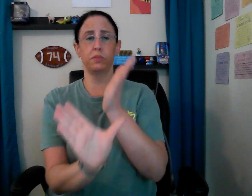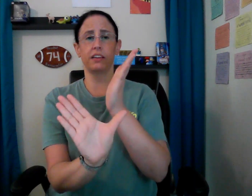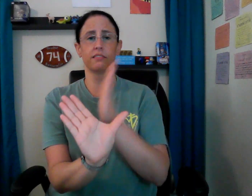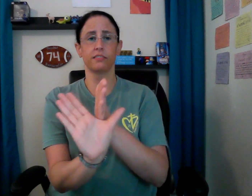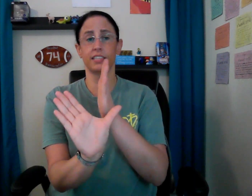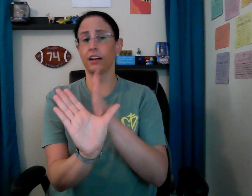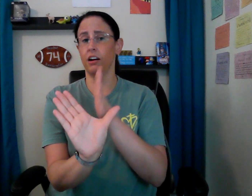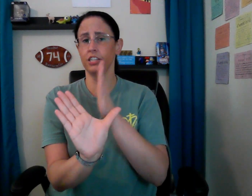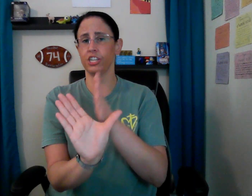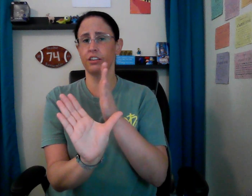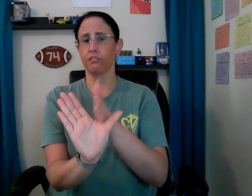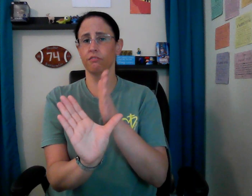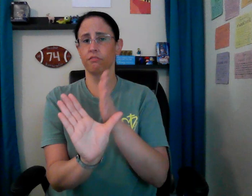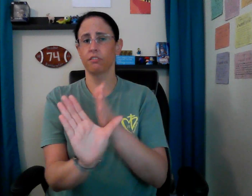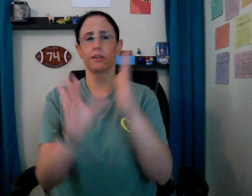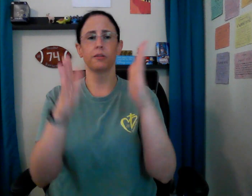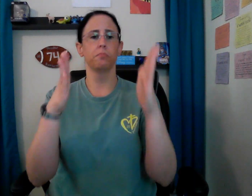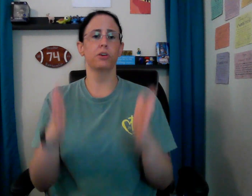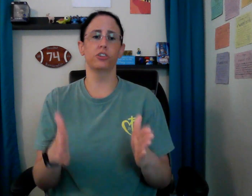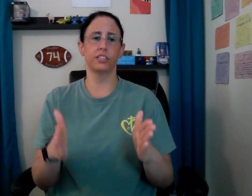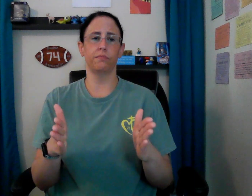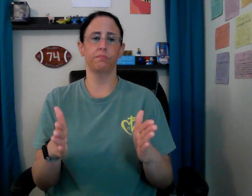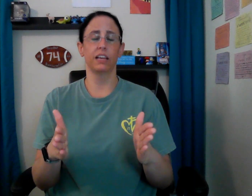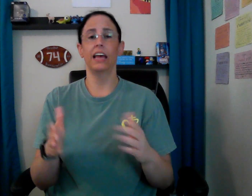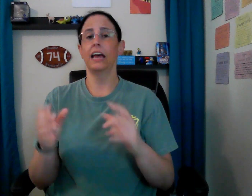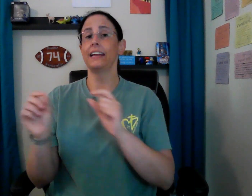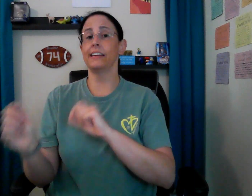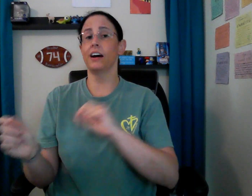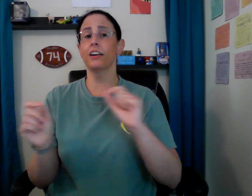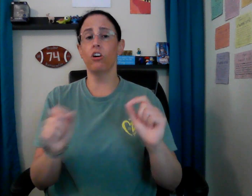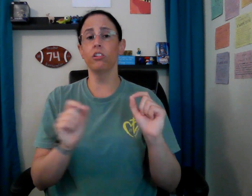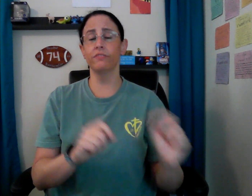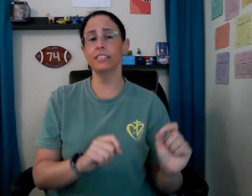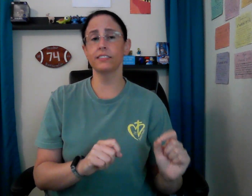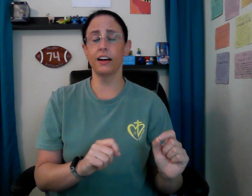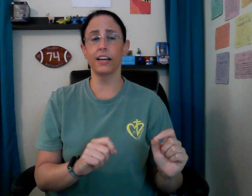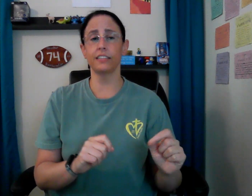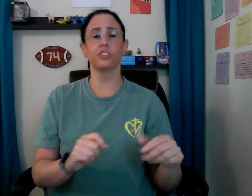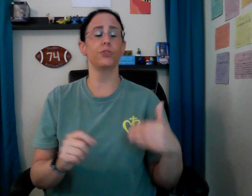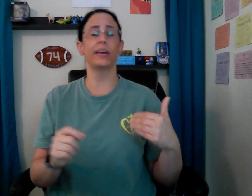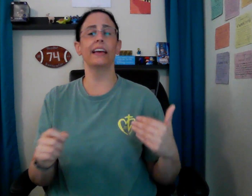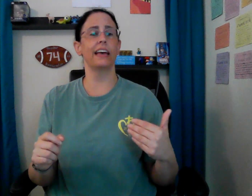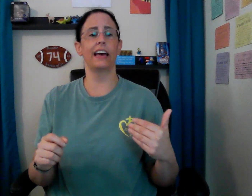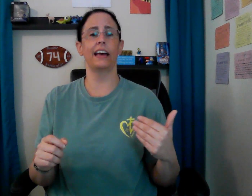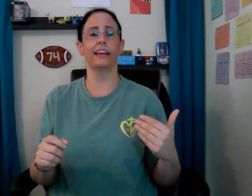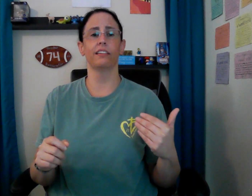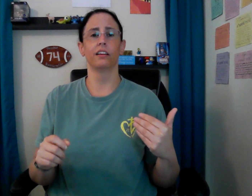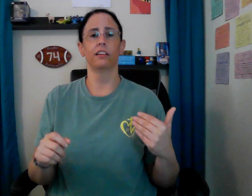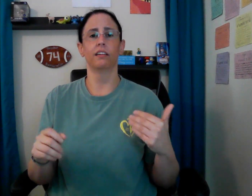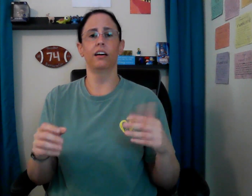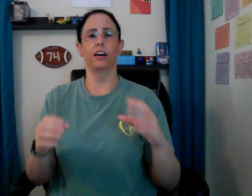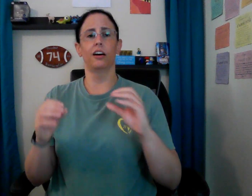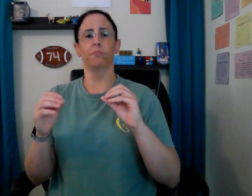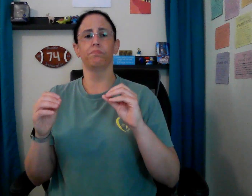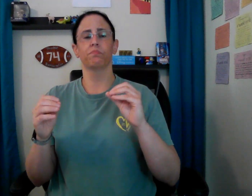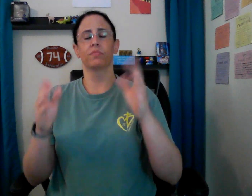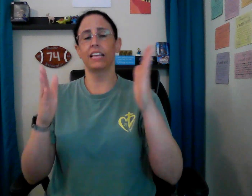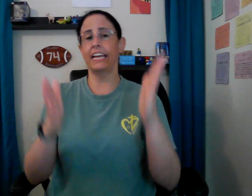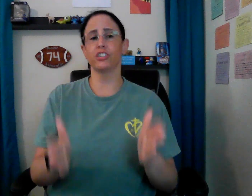be psychology, person. Not all of these signs, you can't add the agent